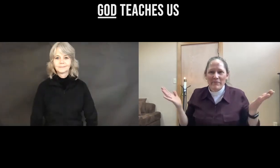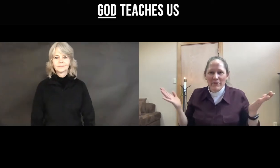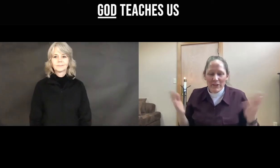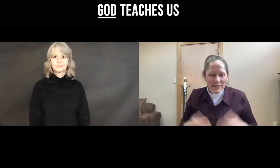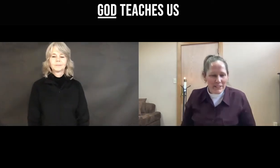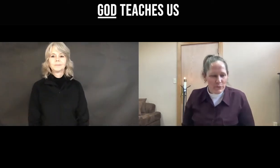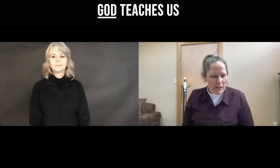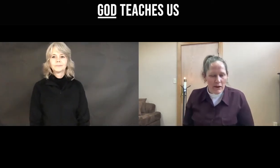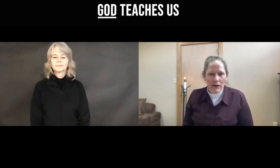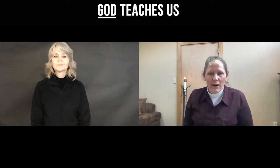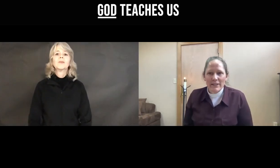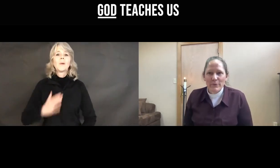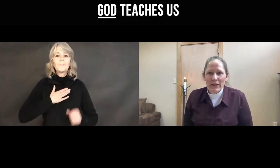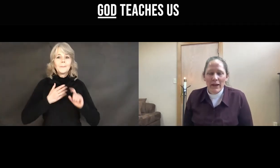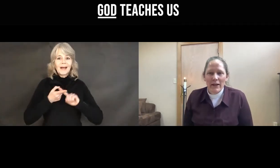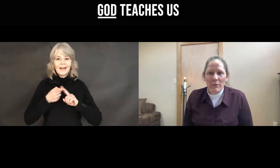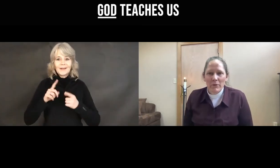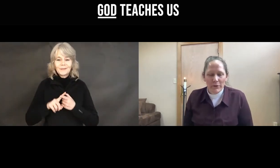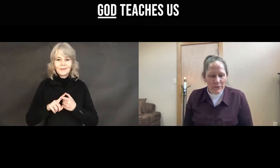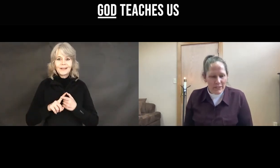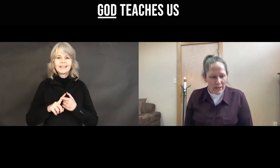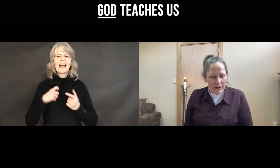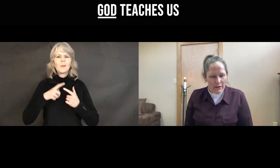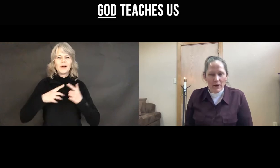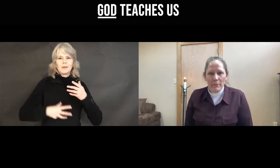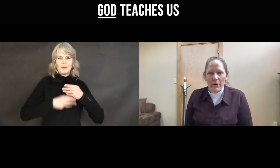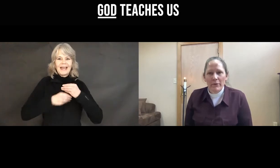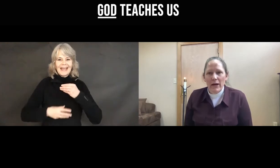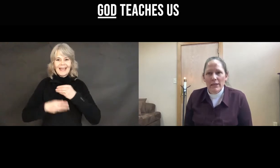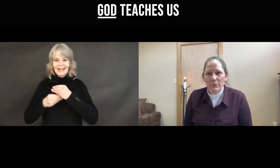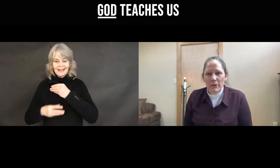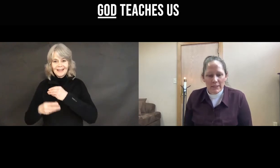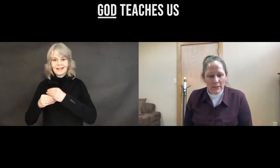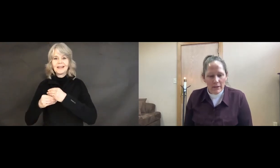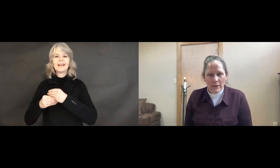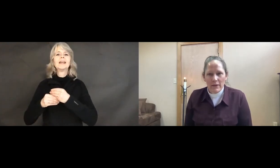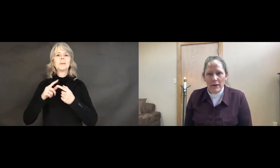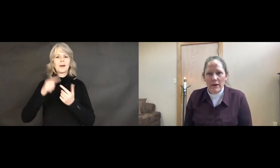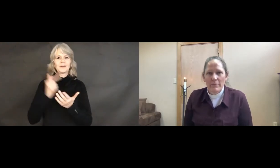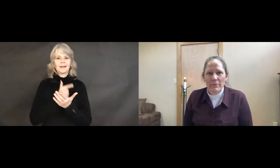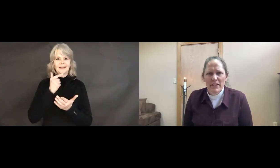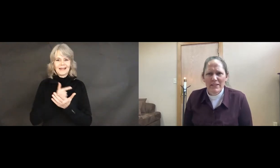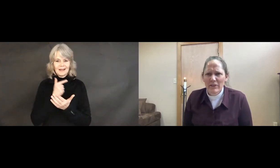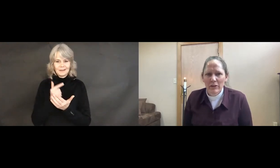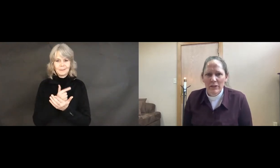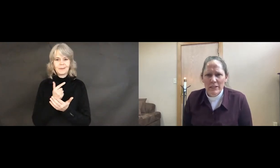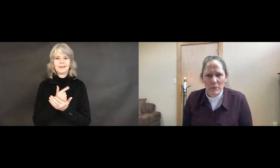My friends, this week, I just want to add a couple notes again about the gospel lesson. Things that aren't